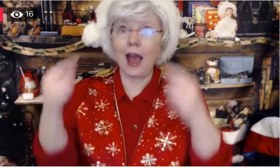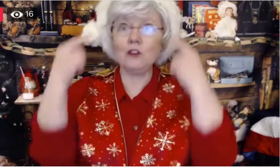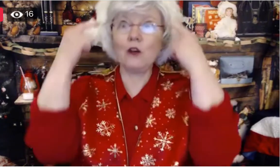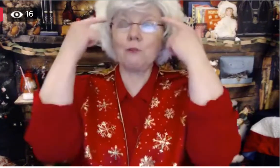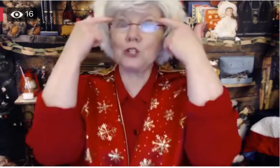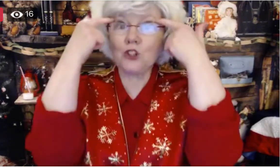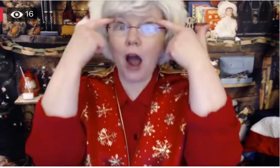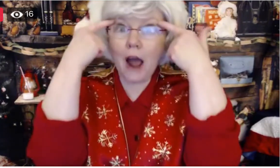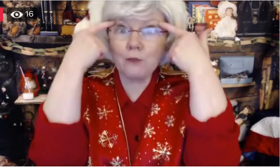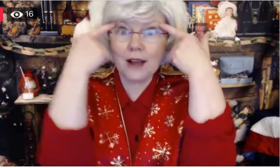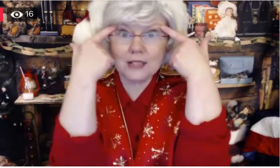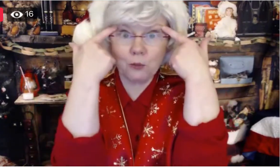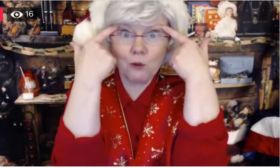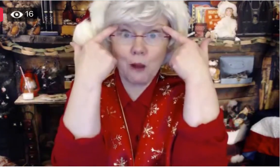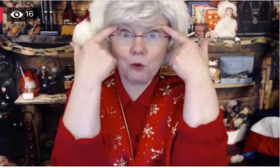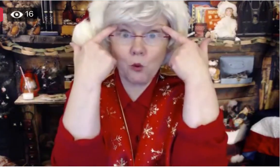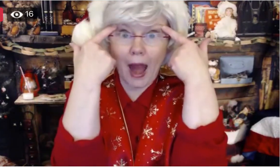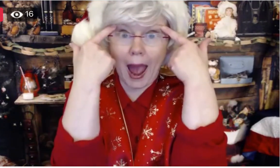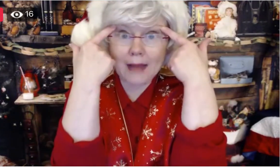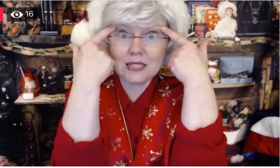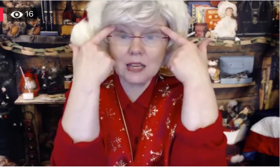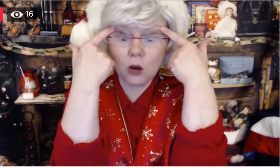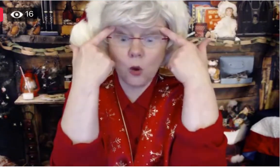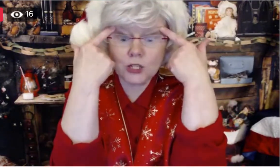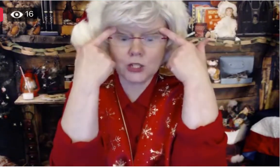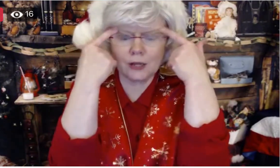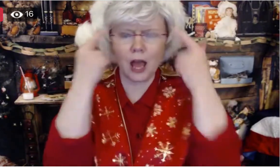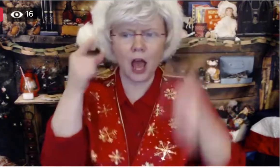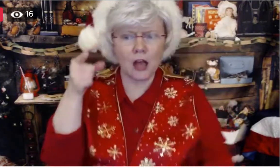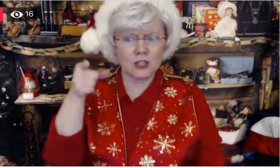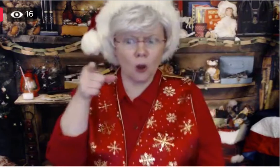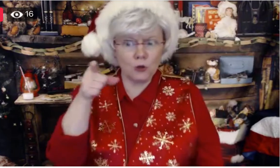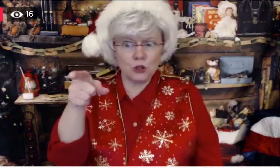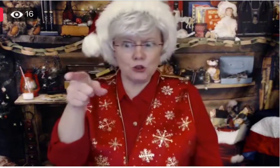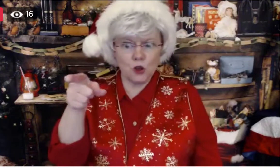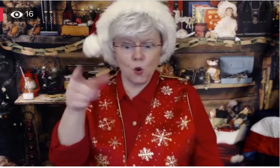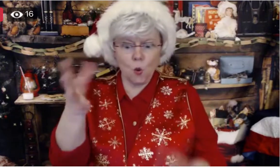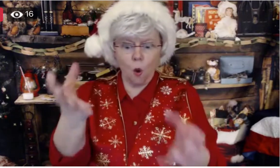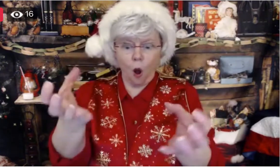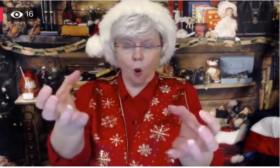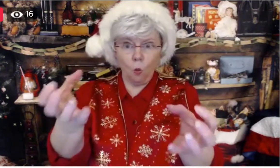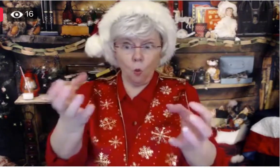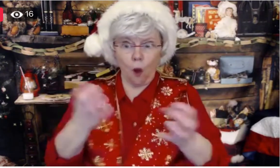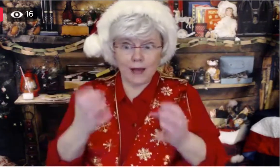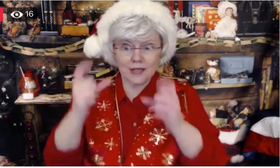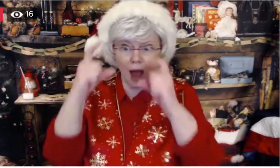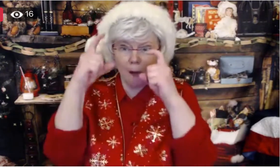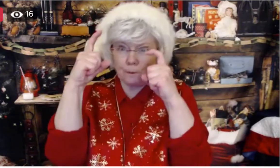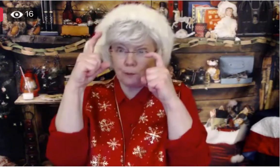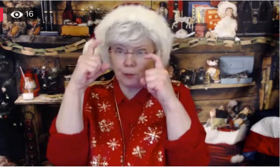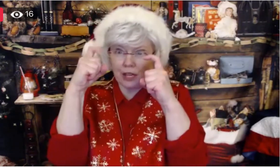And you put your eyebrows up. Remember, we're asking a question. So you want a